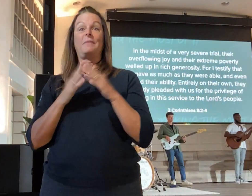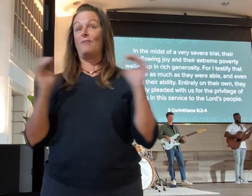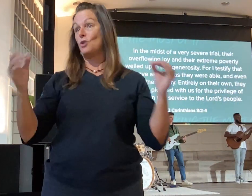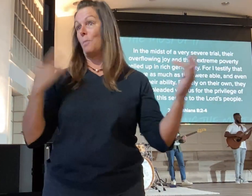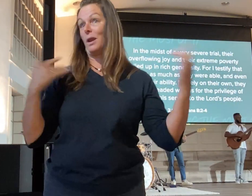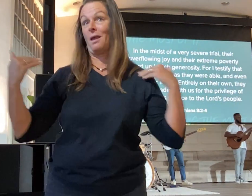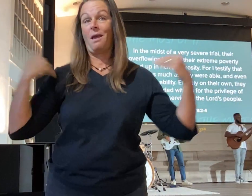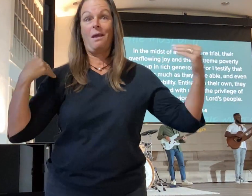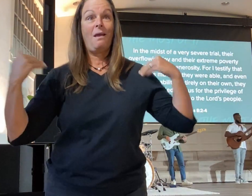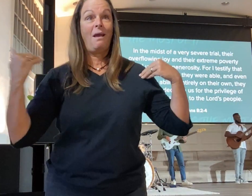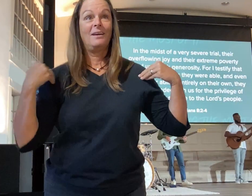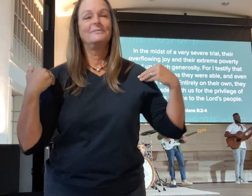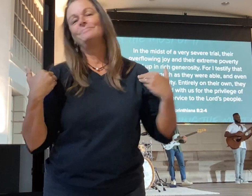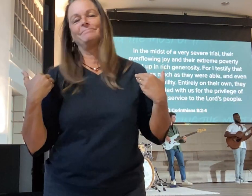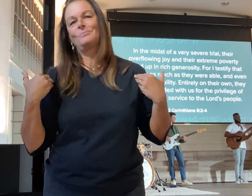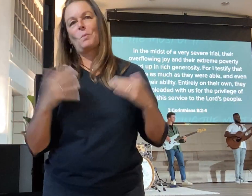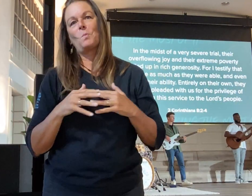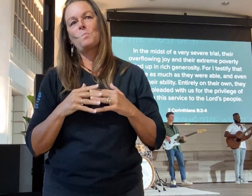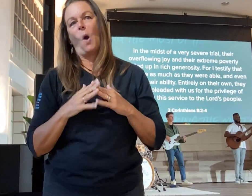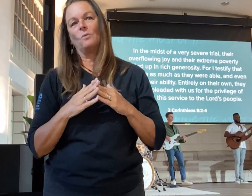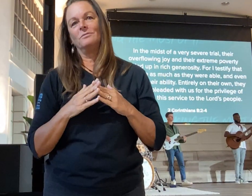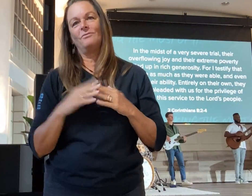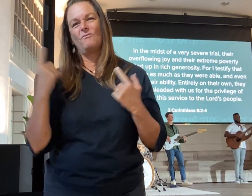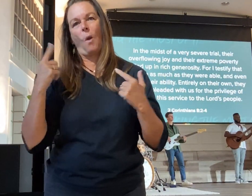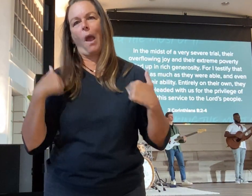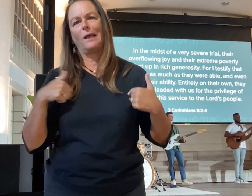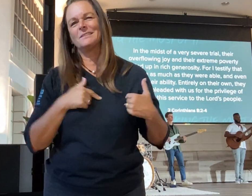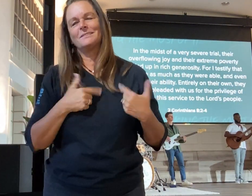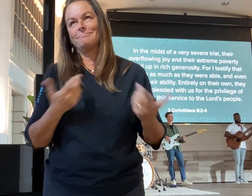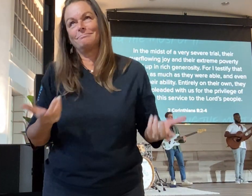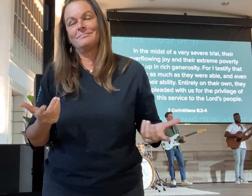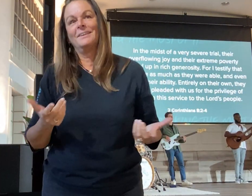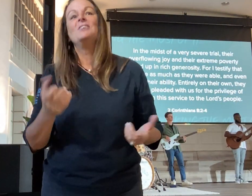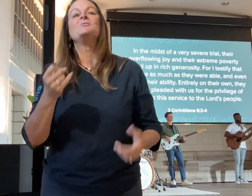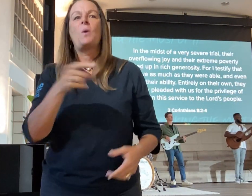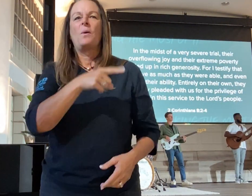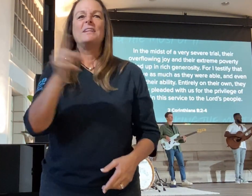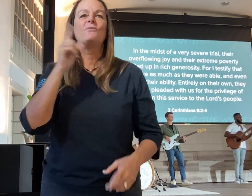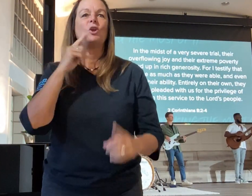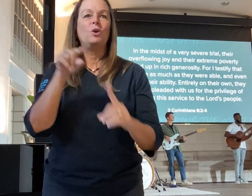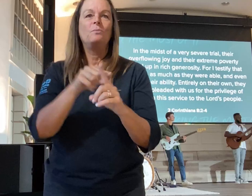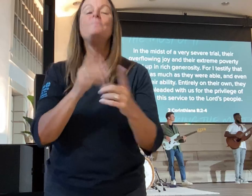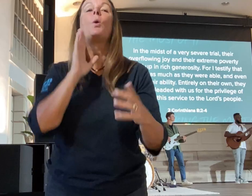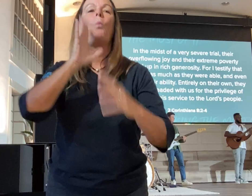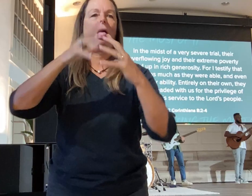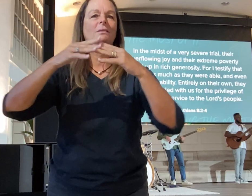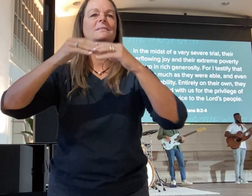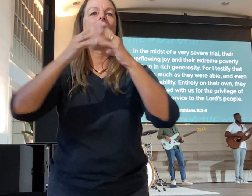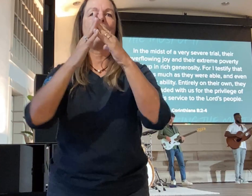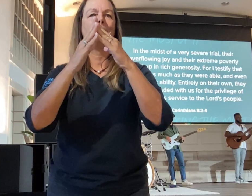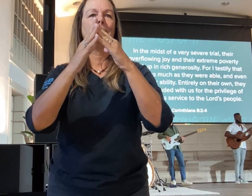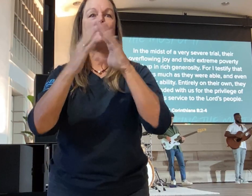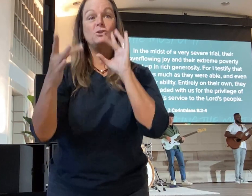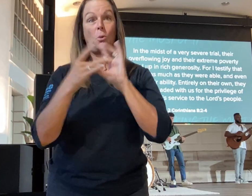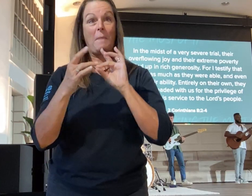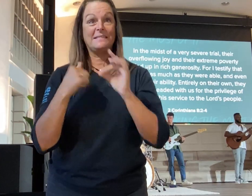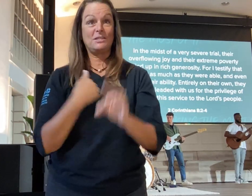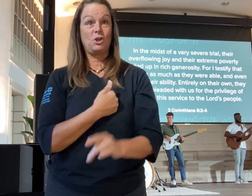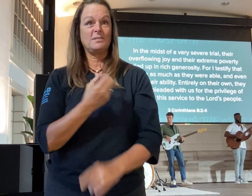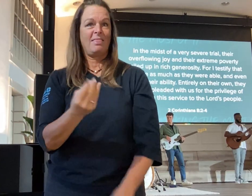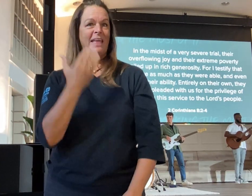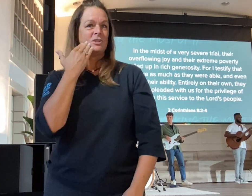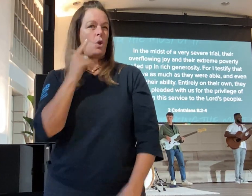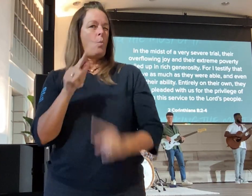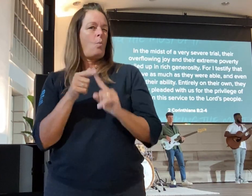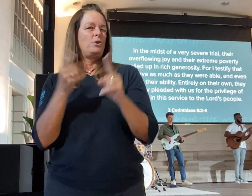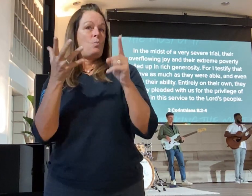this passage is Paul. He's writing to the Corinthian church, but he's actually talking about the church in Macedonia. And I